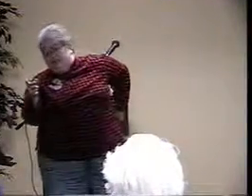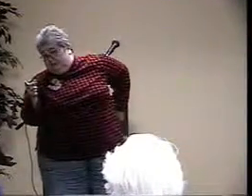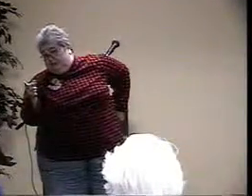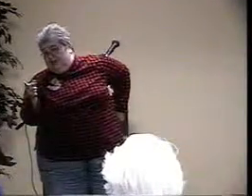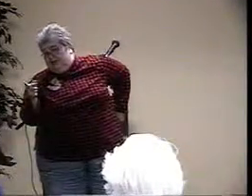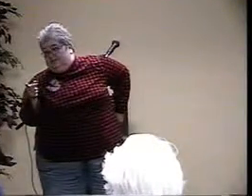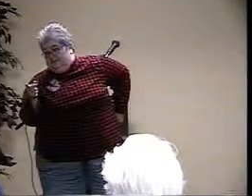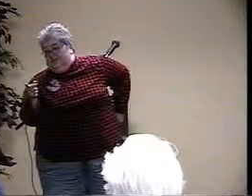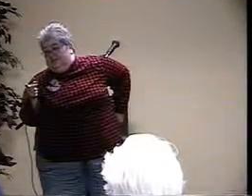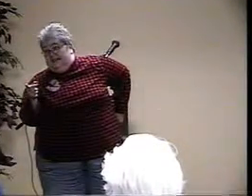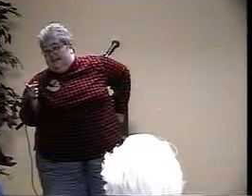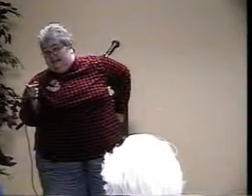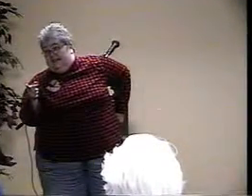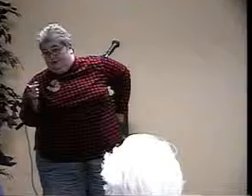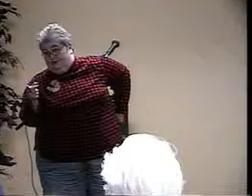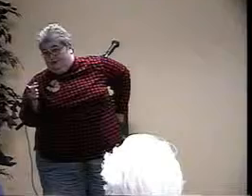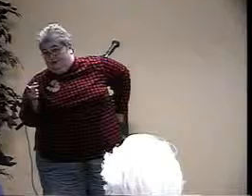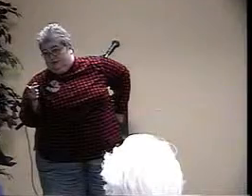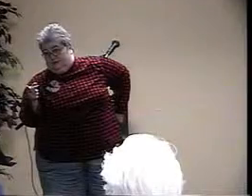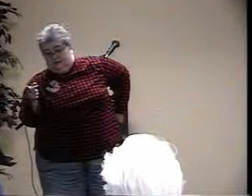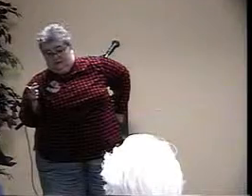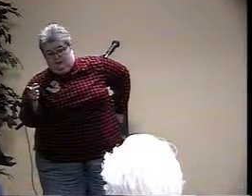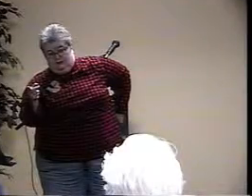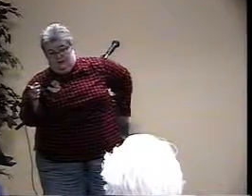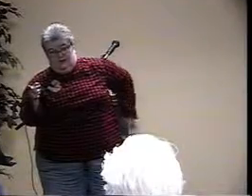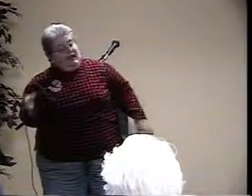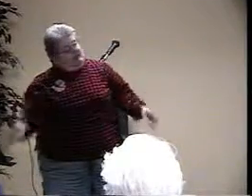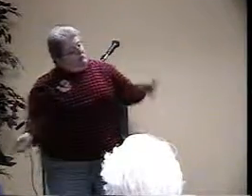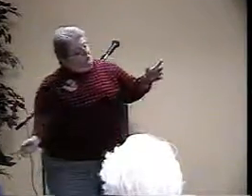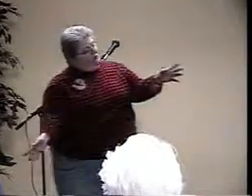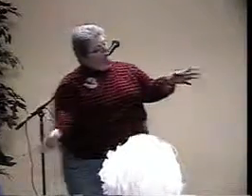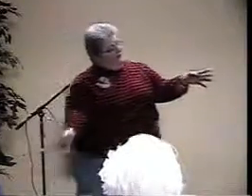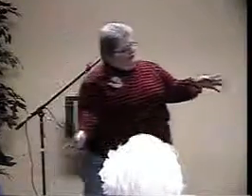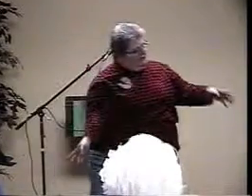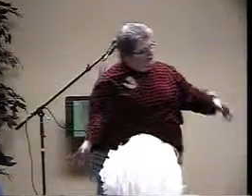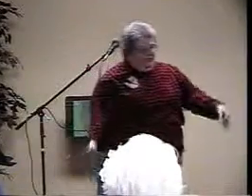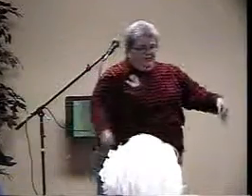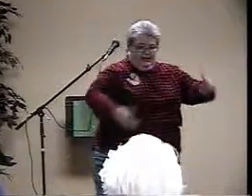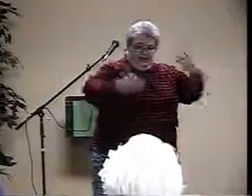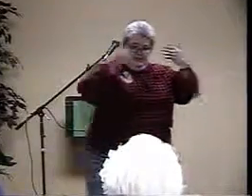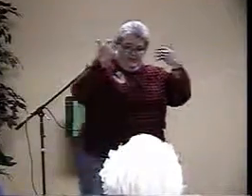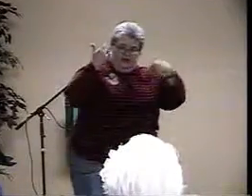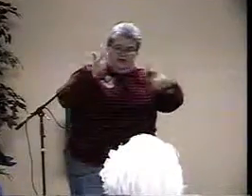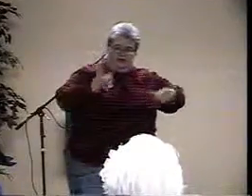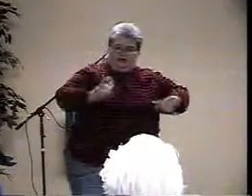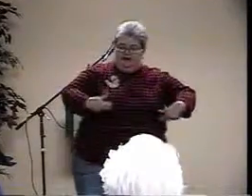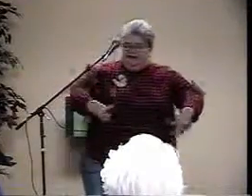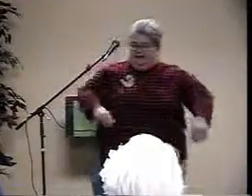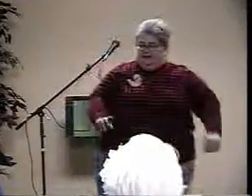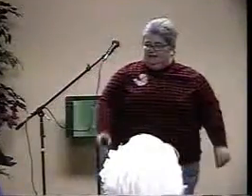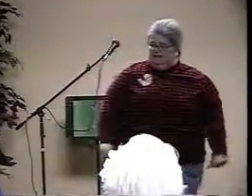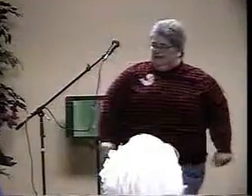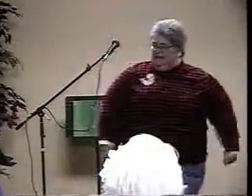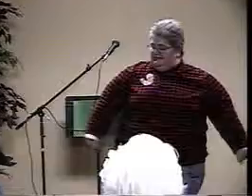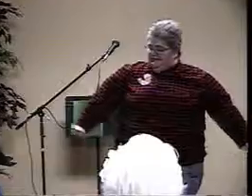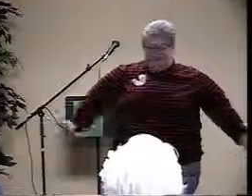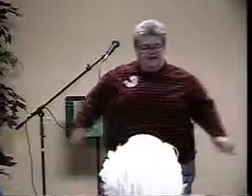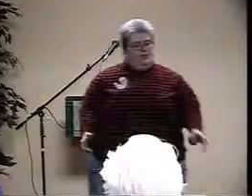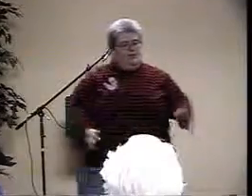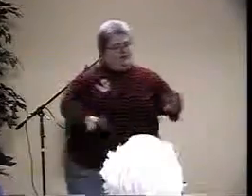remembered that tavern. And one day, he was dressed in his finest clothes. He walked